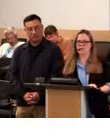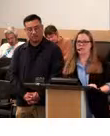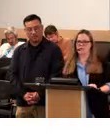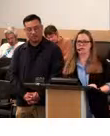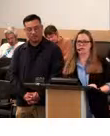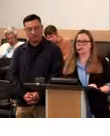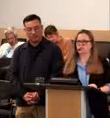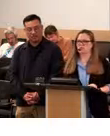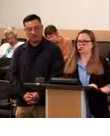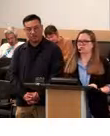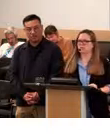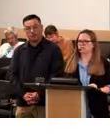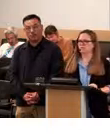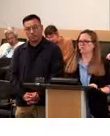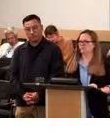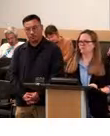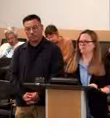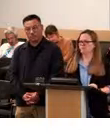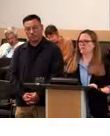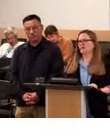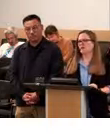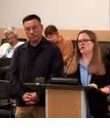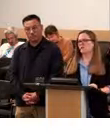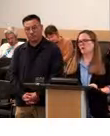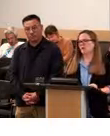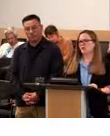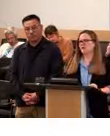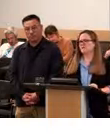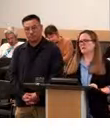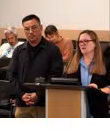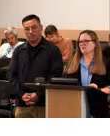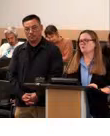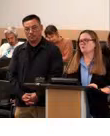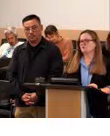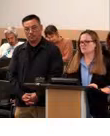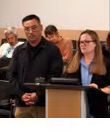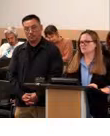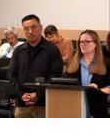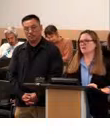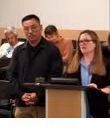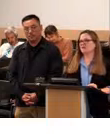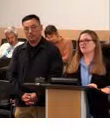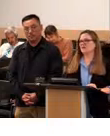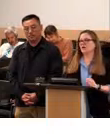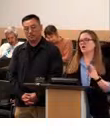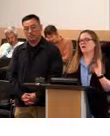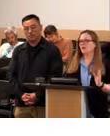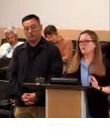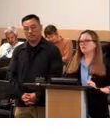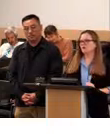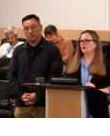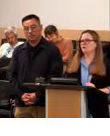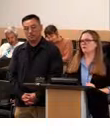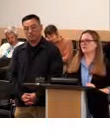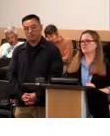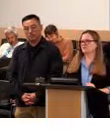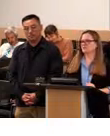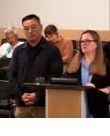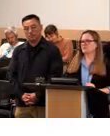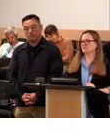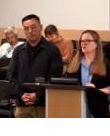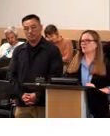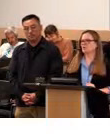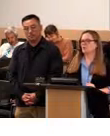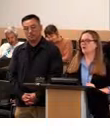we think good instruction should be. On the right-hand side, you can see that all of our